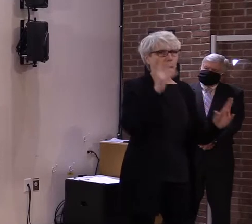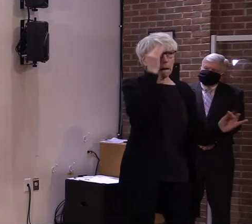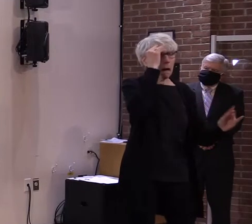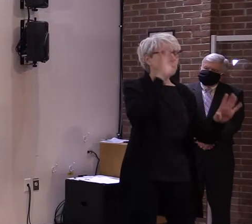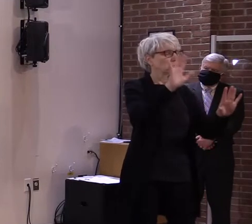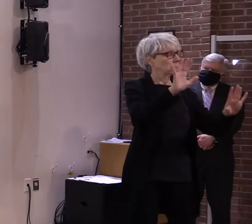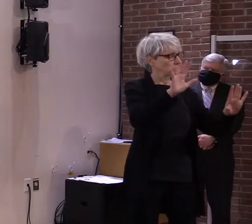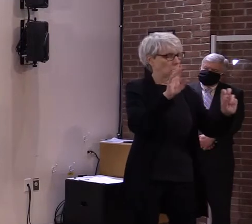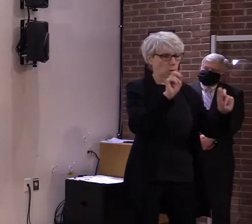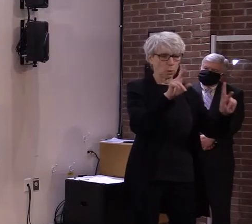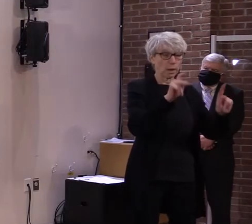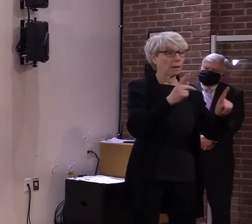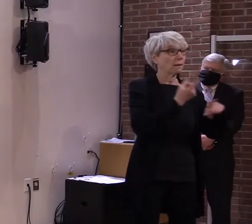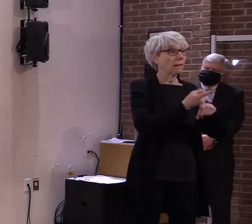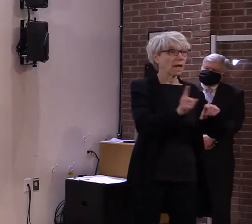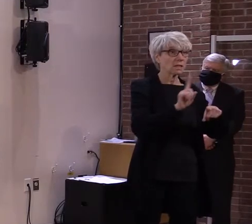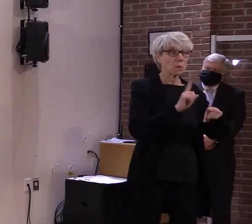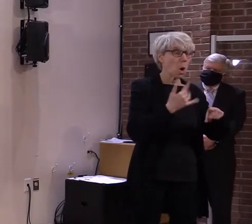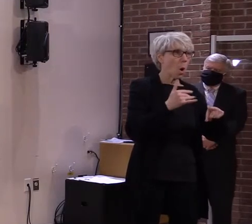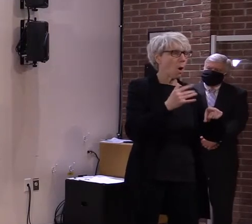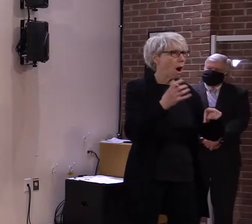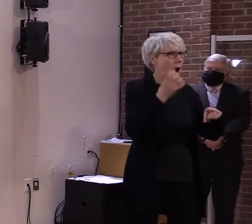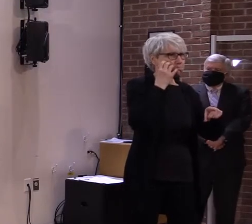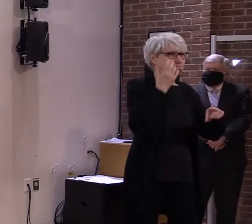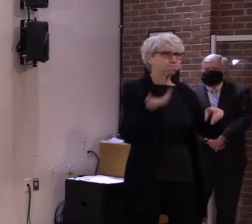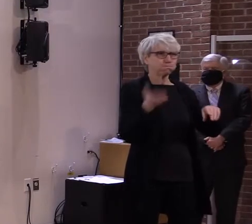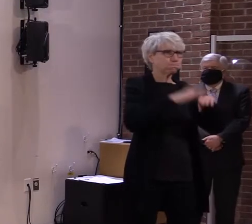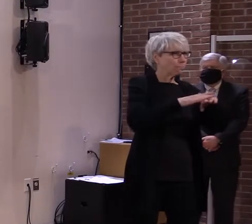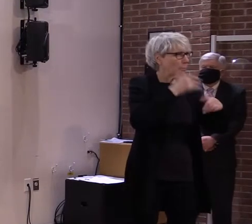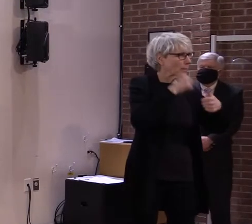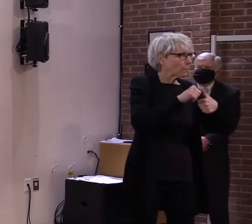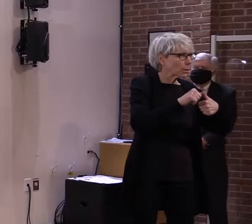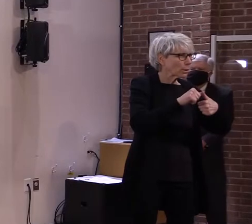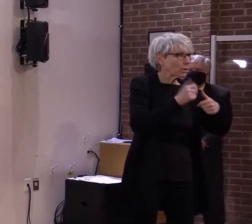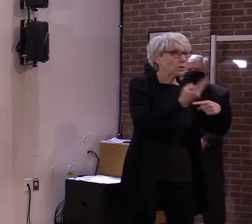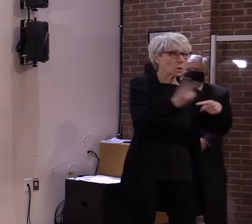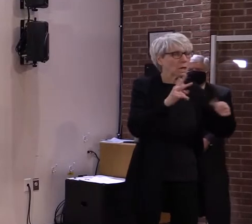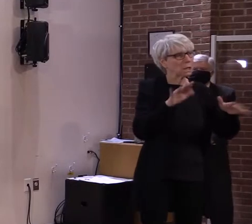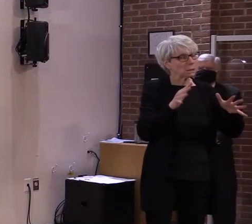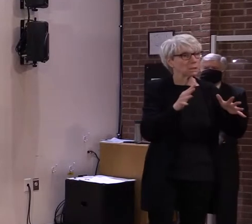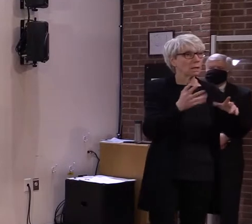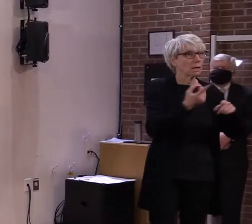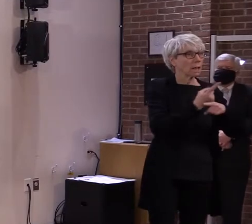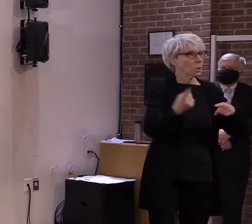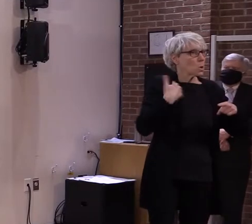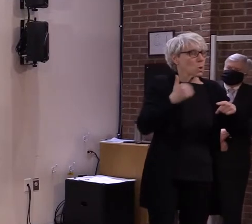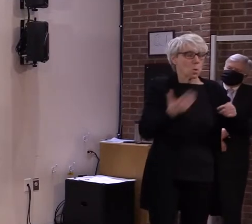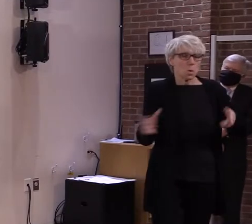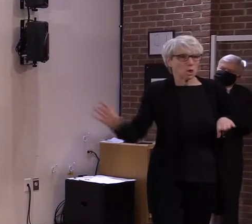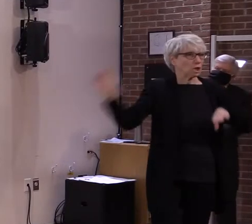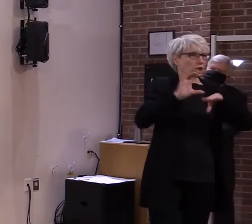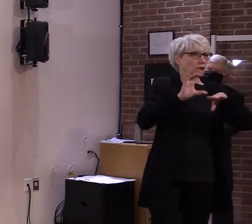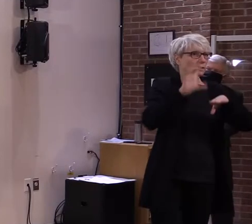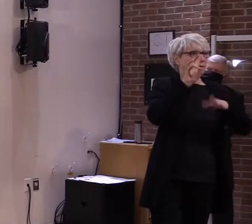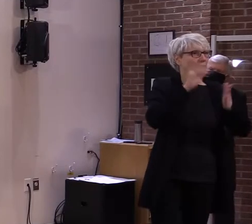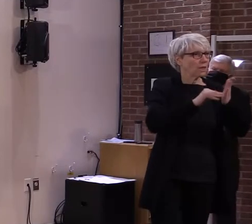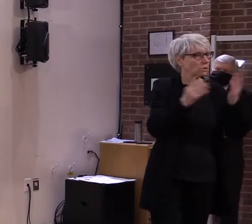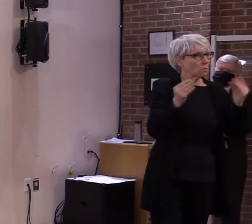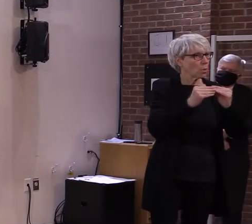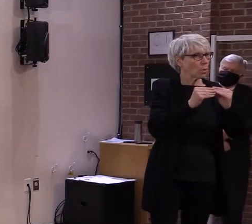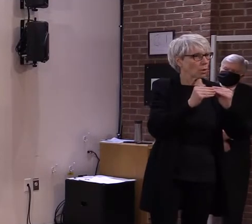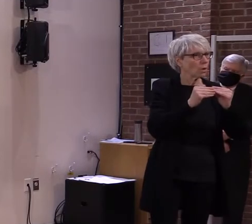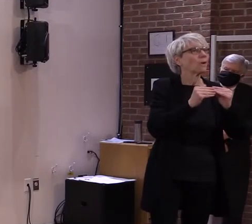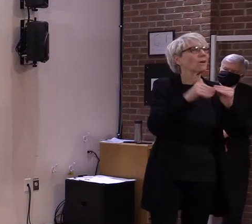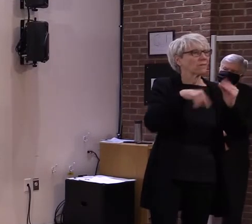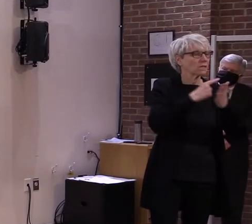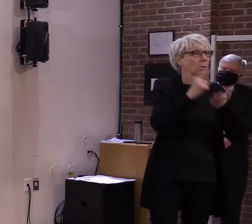we had a substantial increase, as you might remember. We received about 7,000 doses more last week than the previous week.